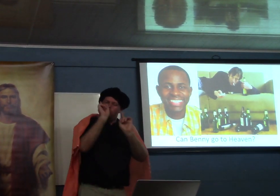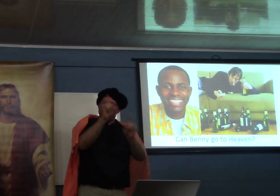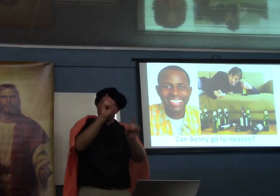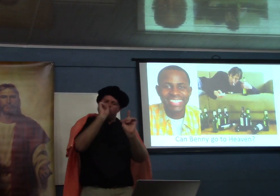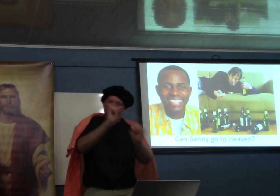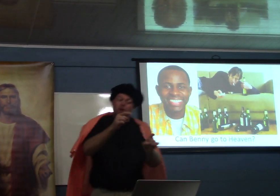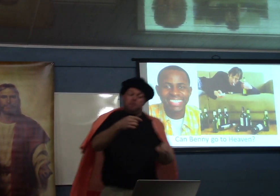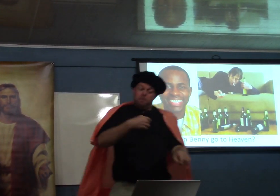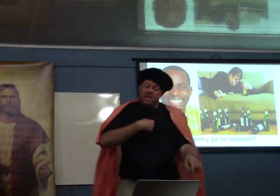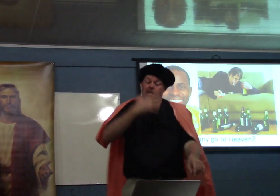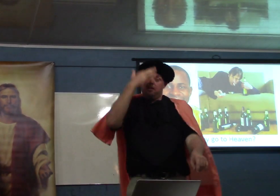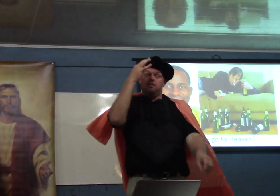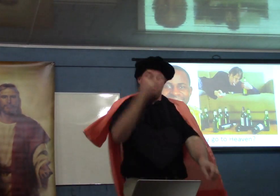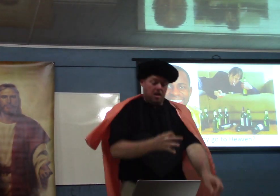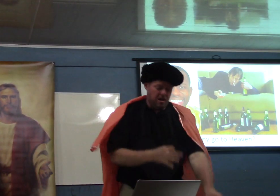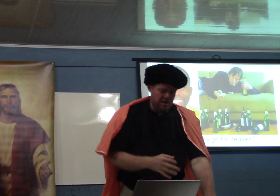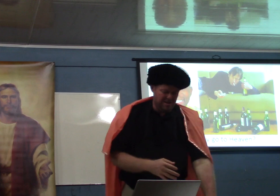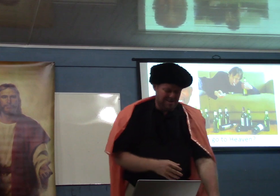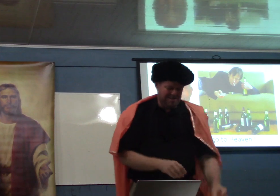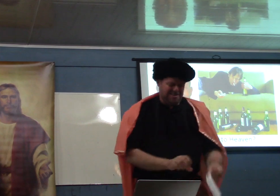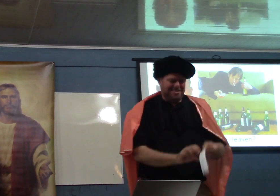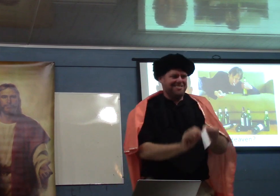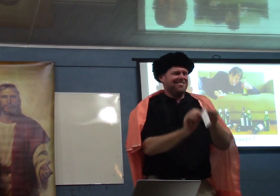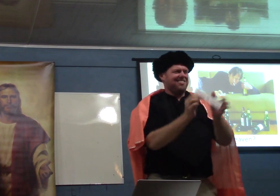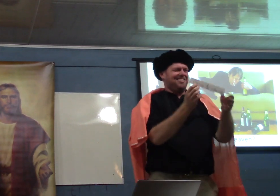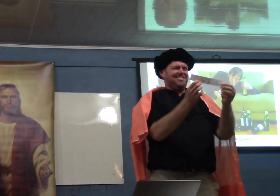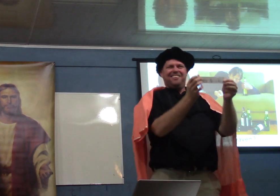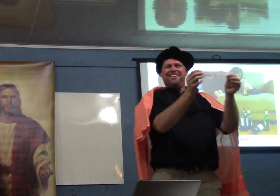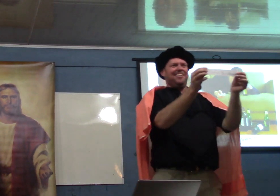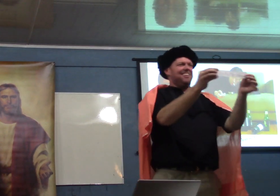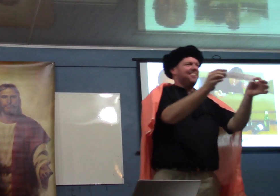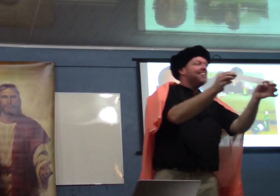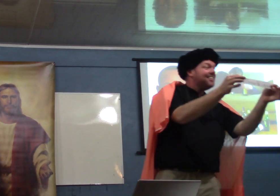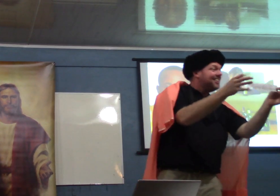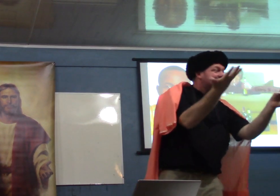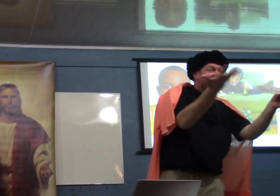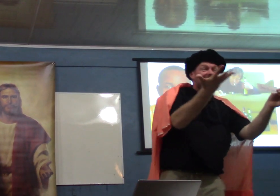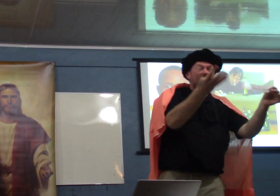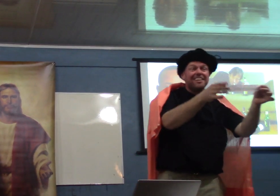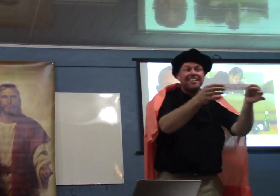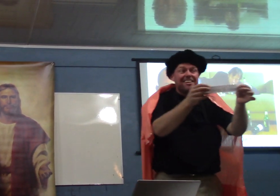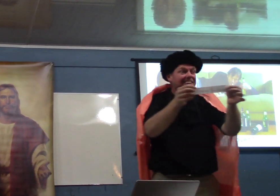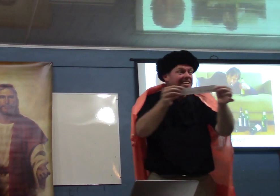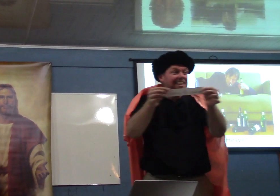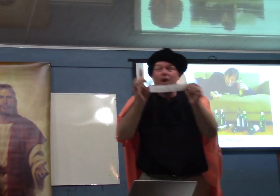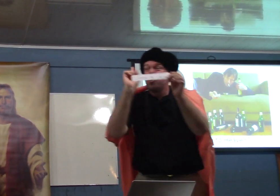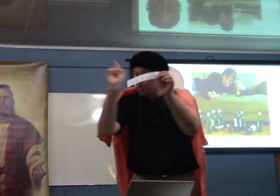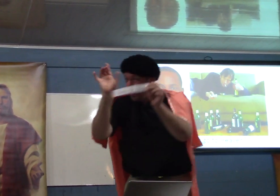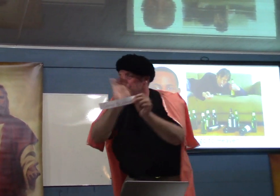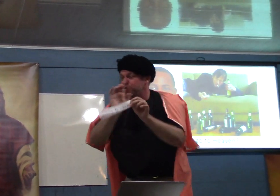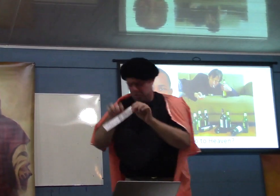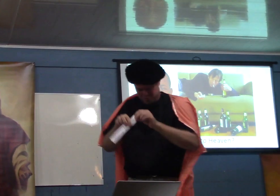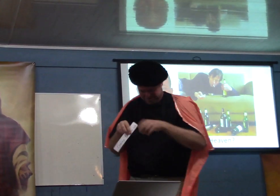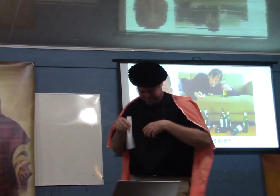Oh, so what's the other thing he's doing? Ah, yeah, I remember. He's going to church. What does that say? Going to